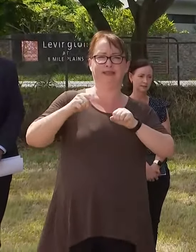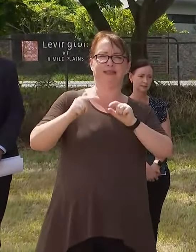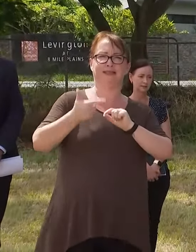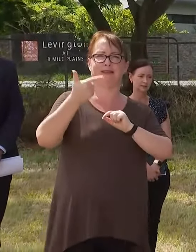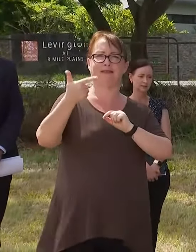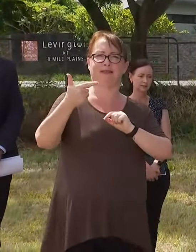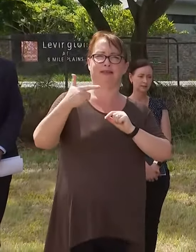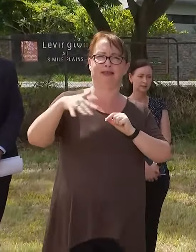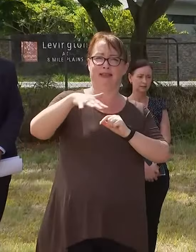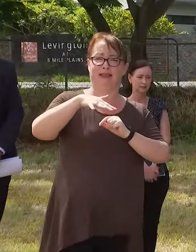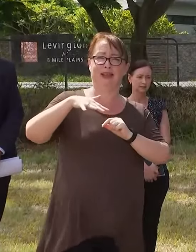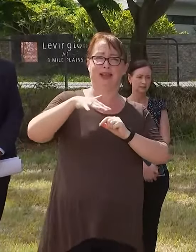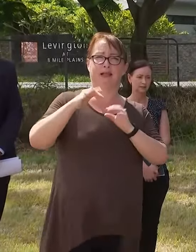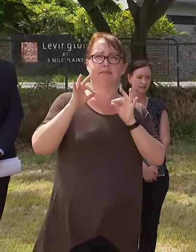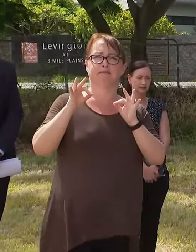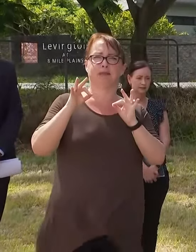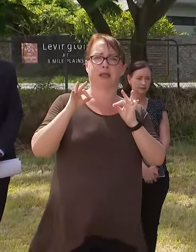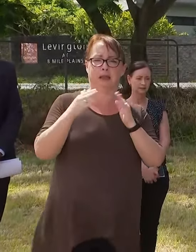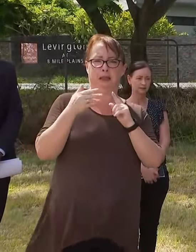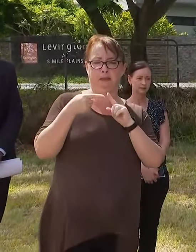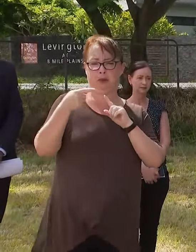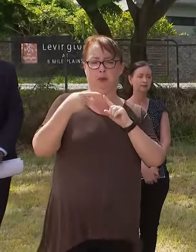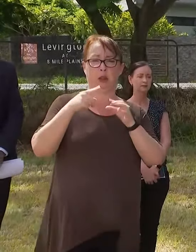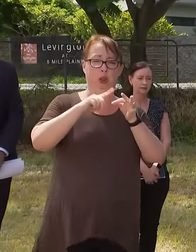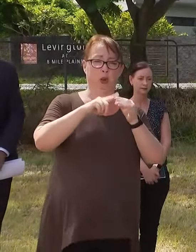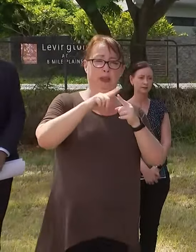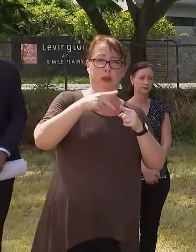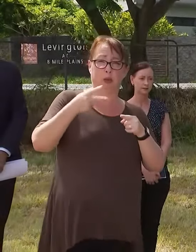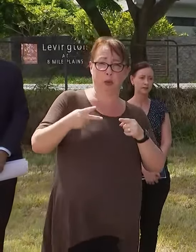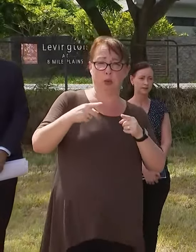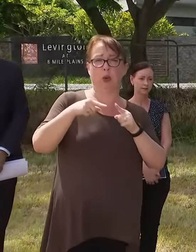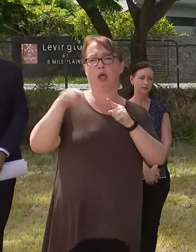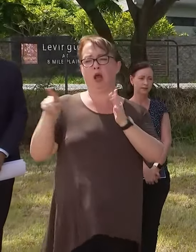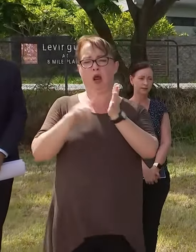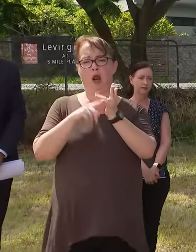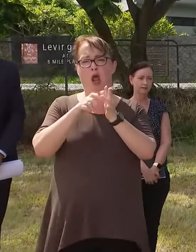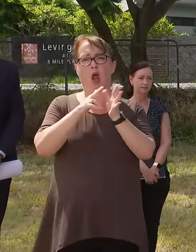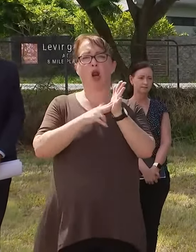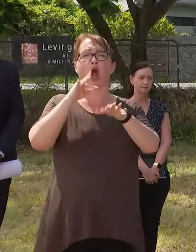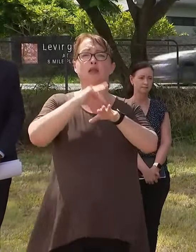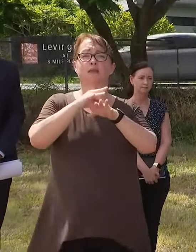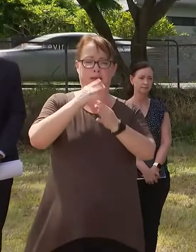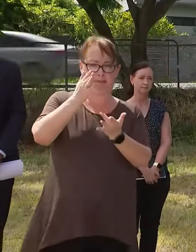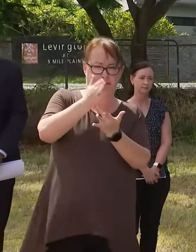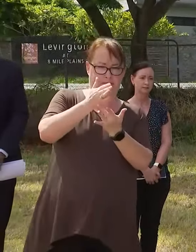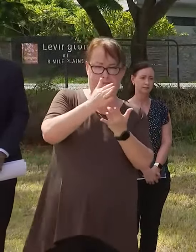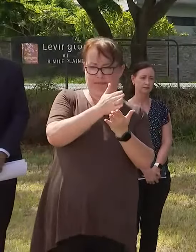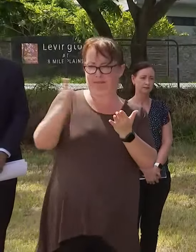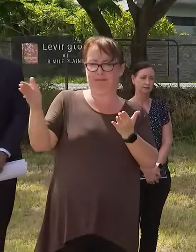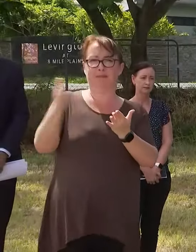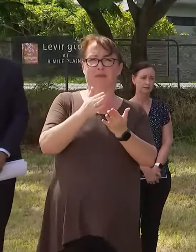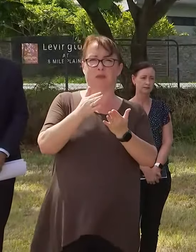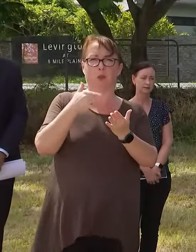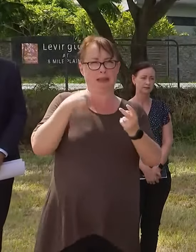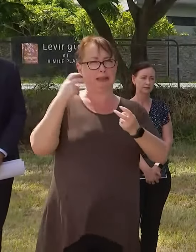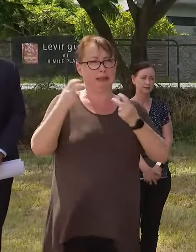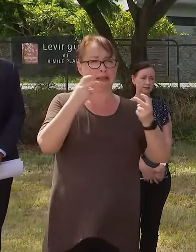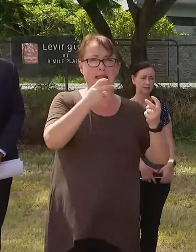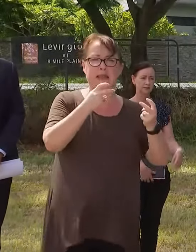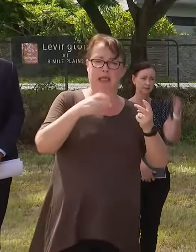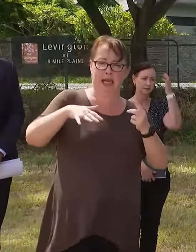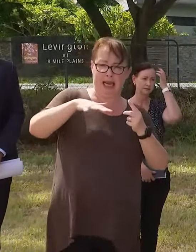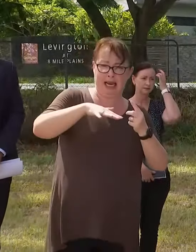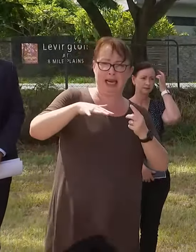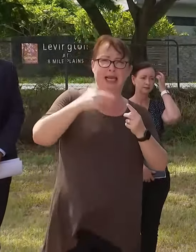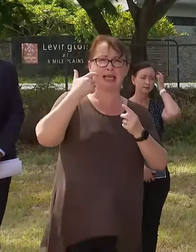ideally located between QE2 and Logan Hospital. That's exactly what we were looking for. Locations that are easier for patients